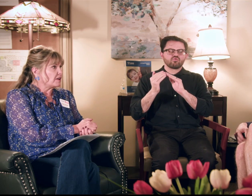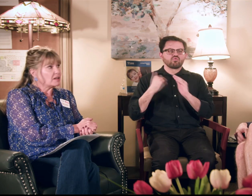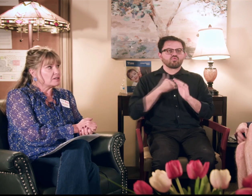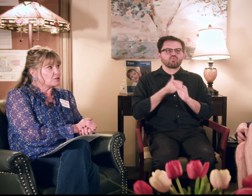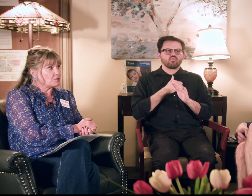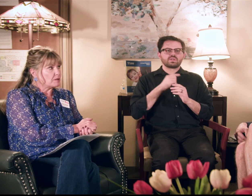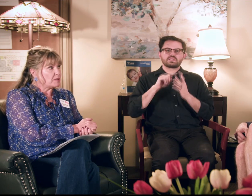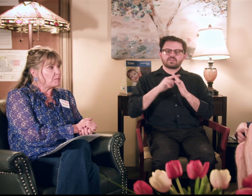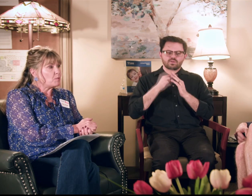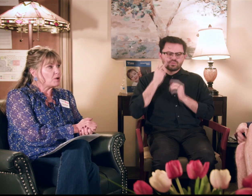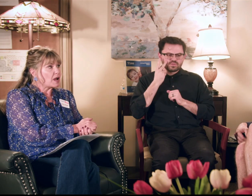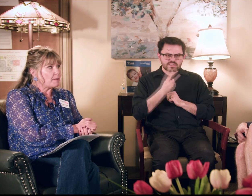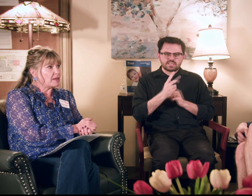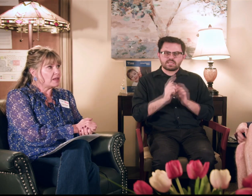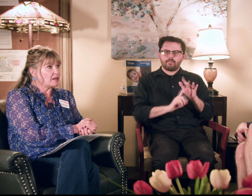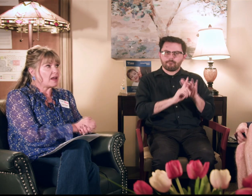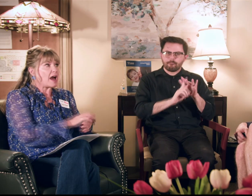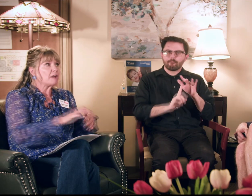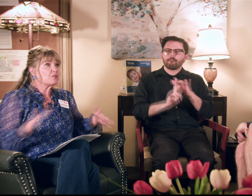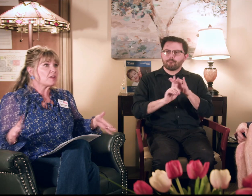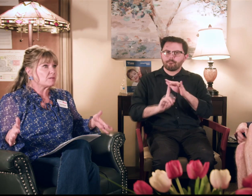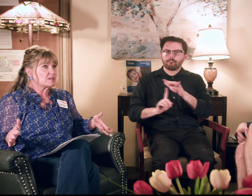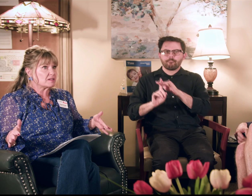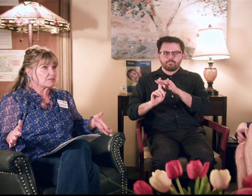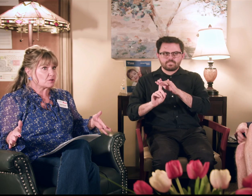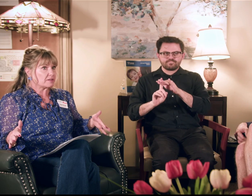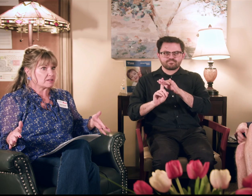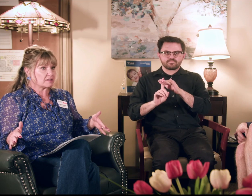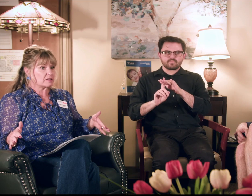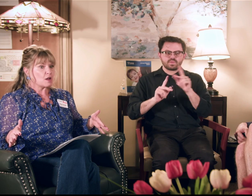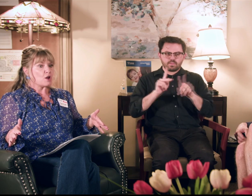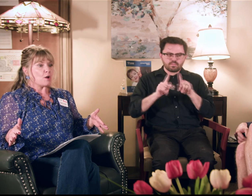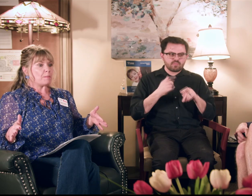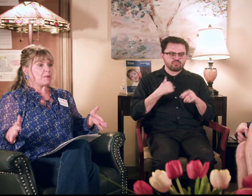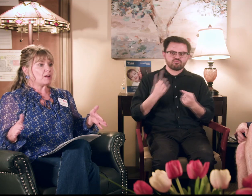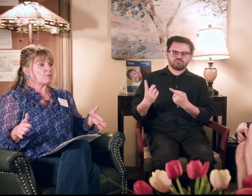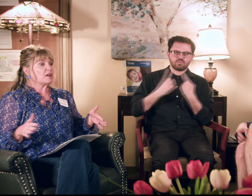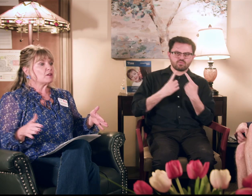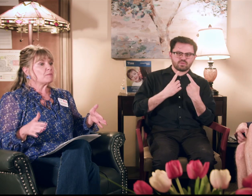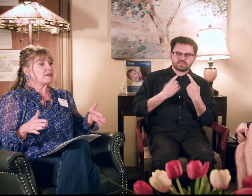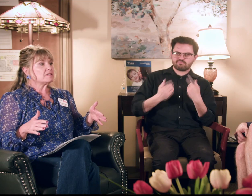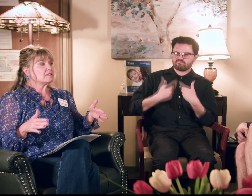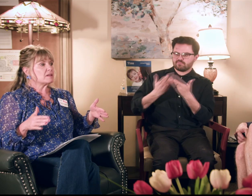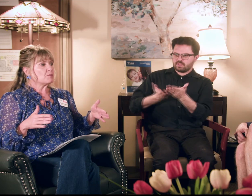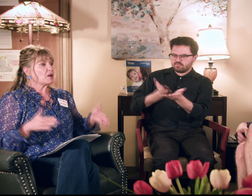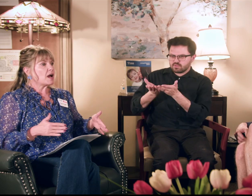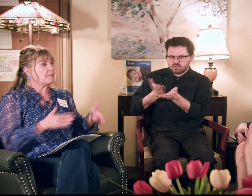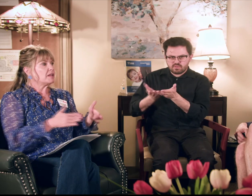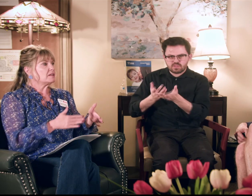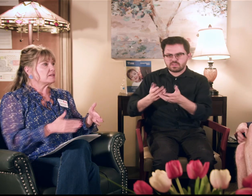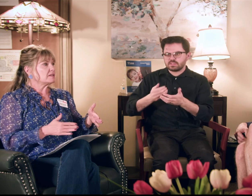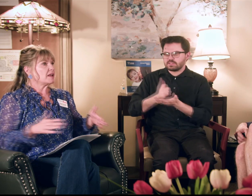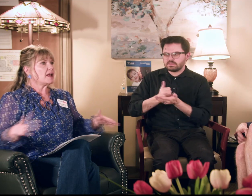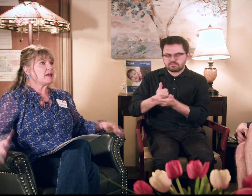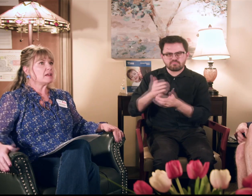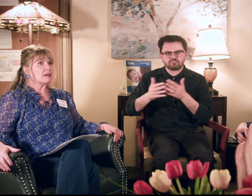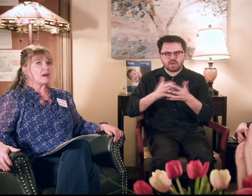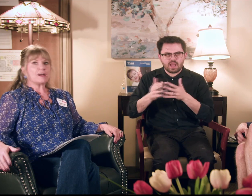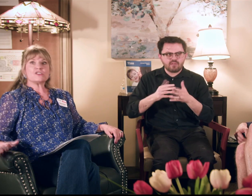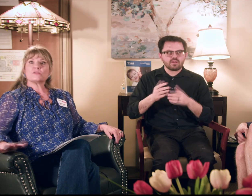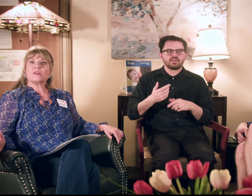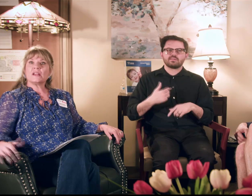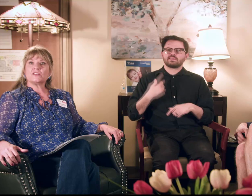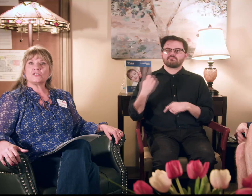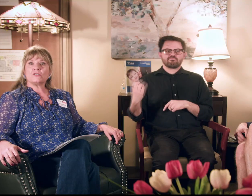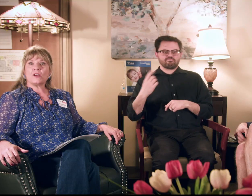started identifying it as a trend. People were coming in after they received services, but on a regular basis, they were coming in to say,